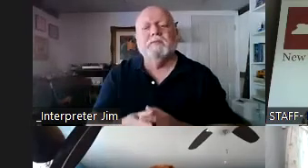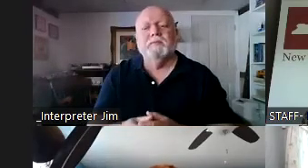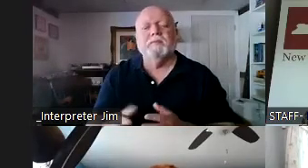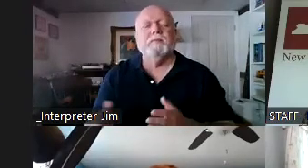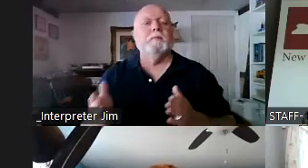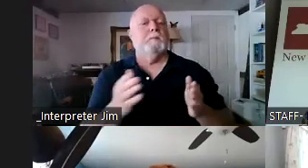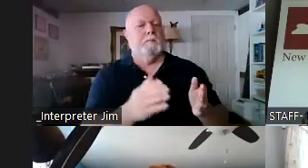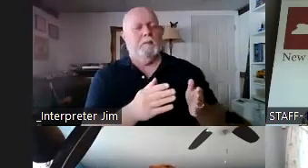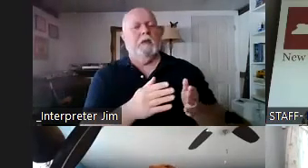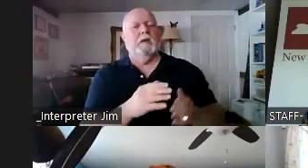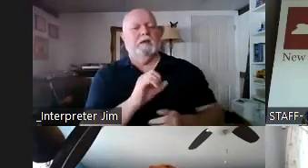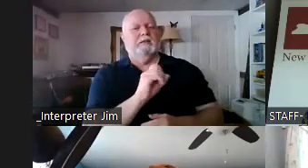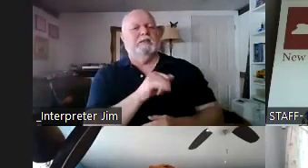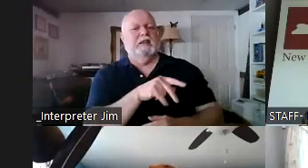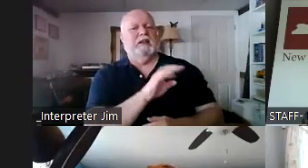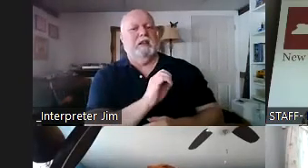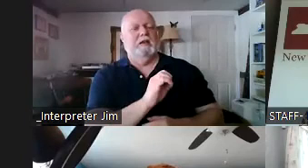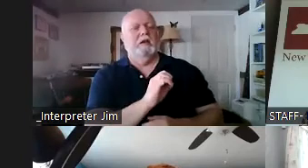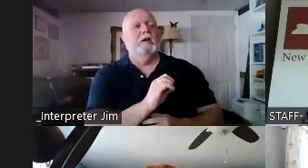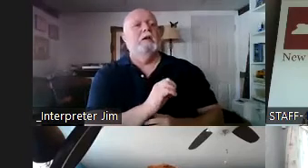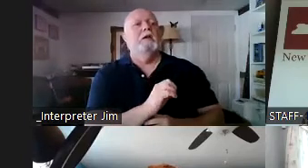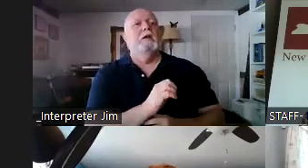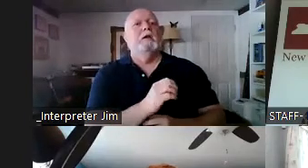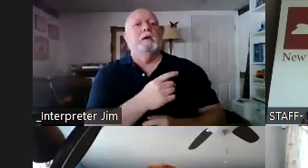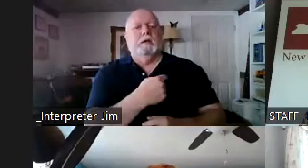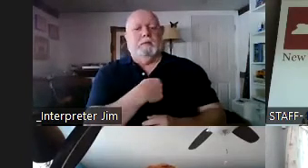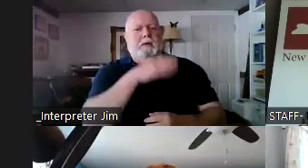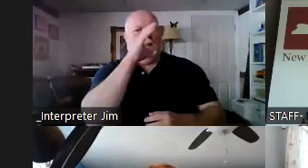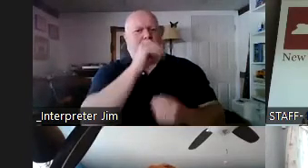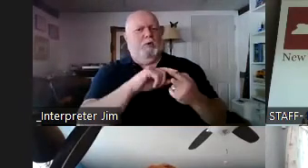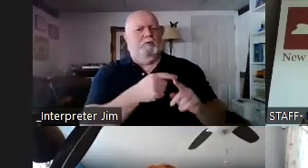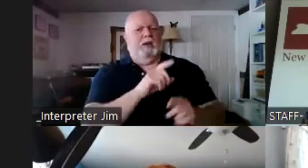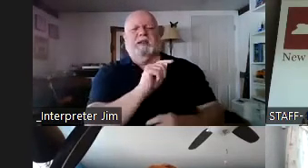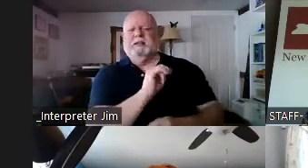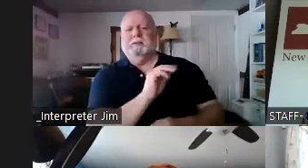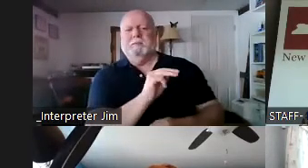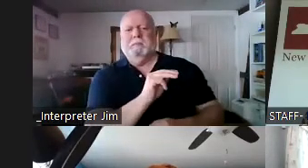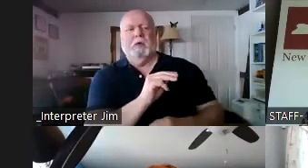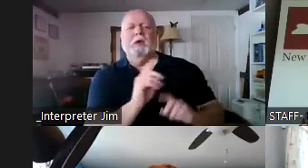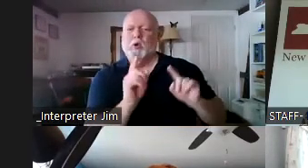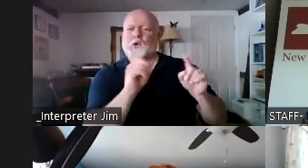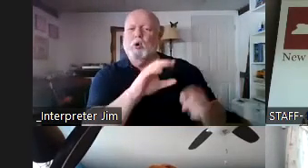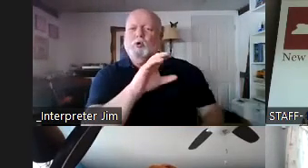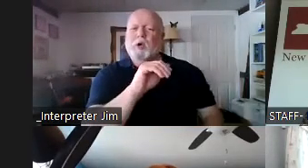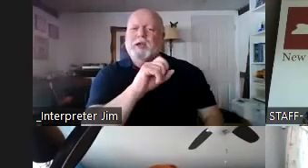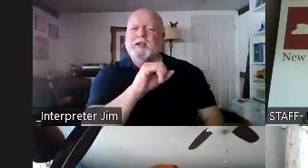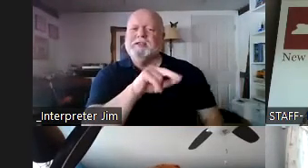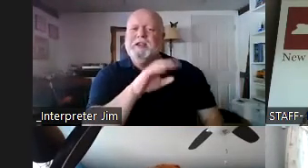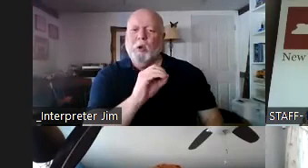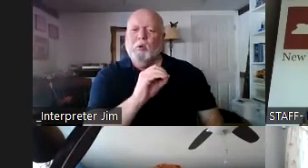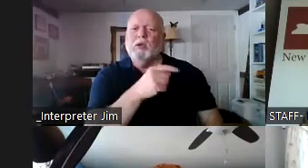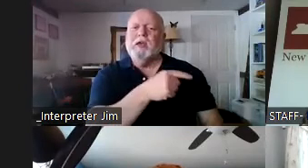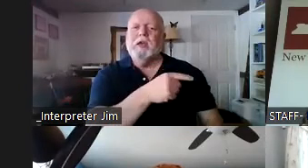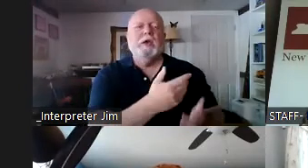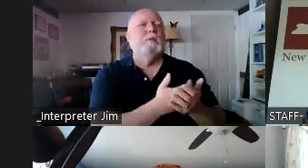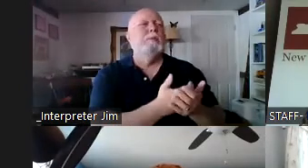so when Tim and I would go to the casino, he would beg to leave and we would get into some serious fights